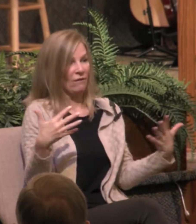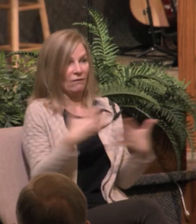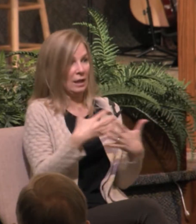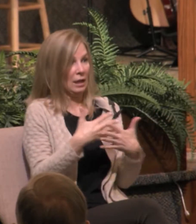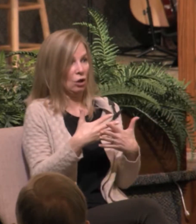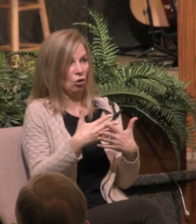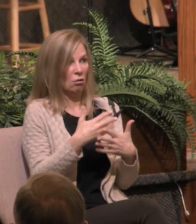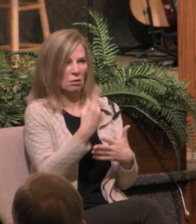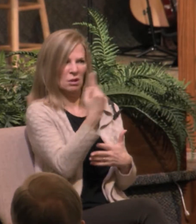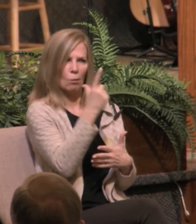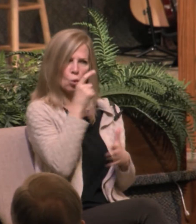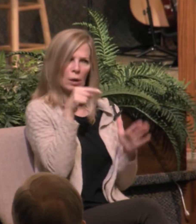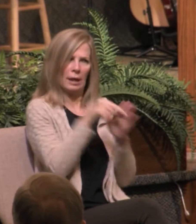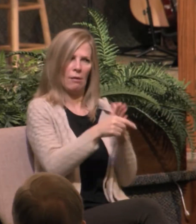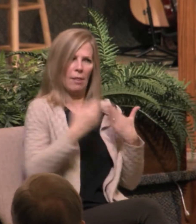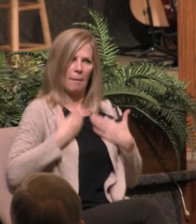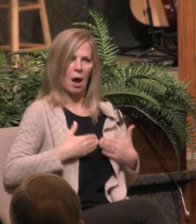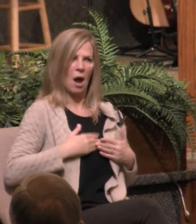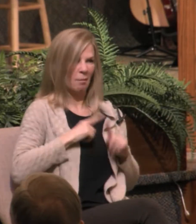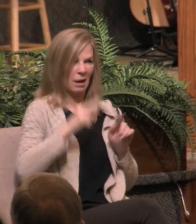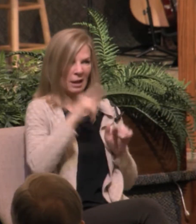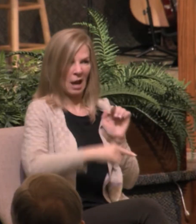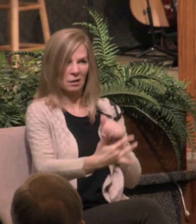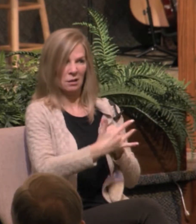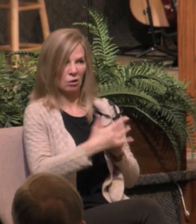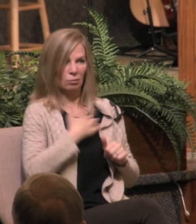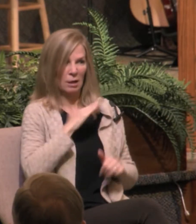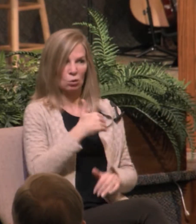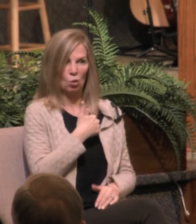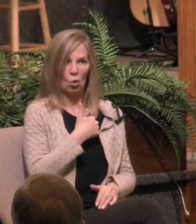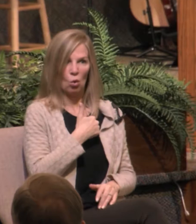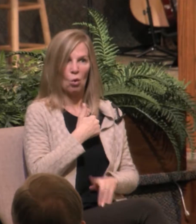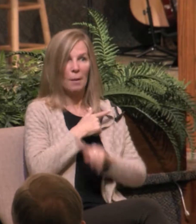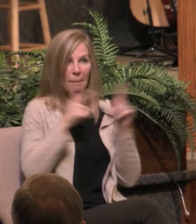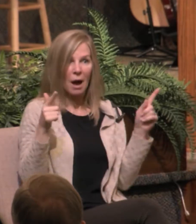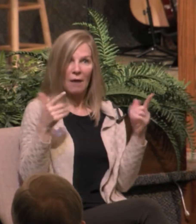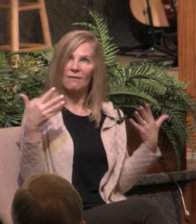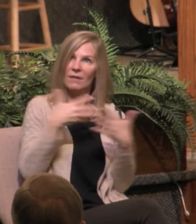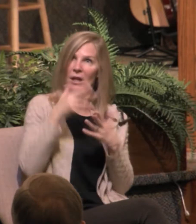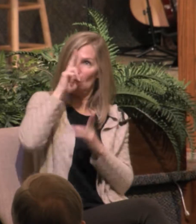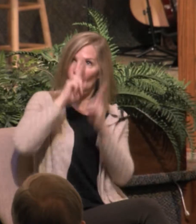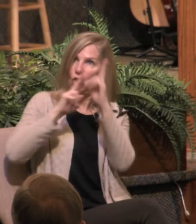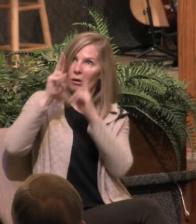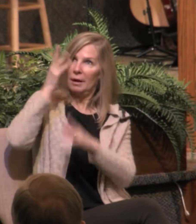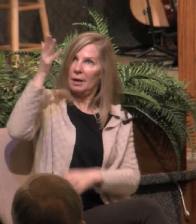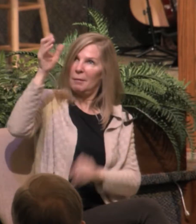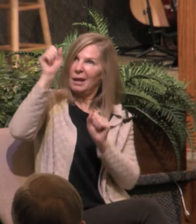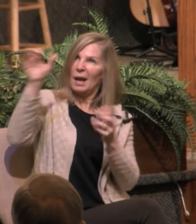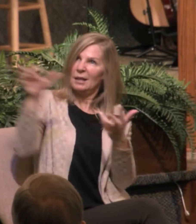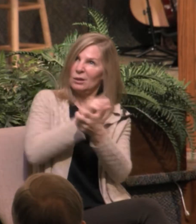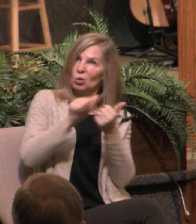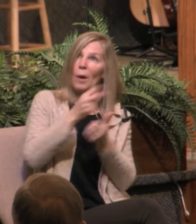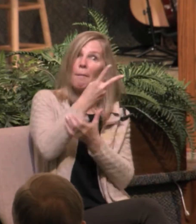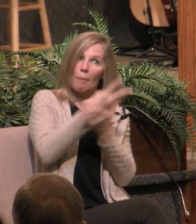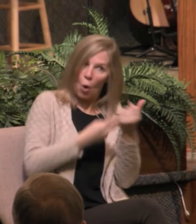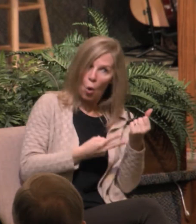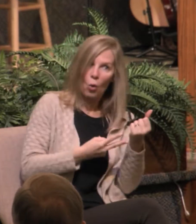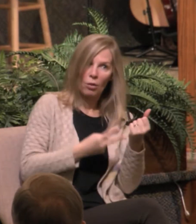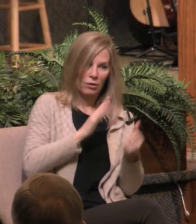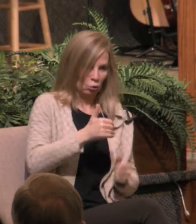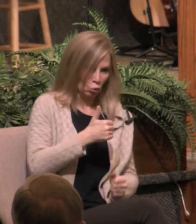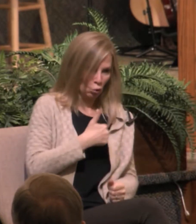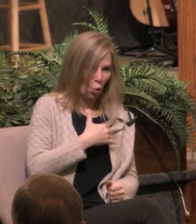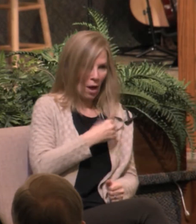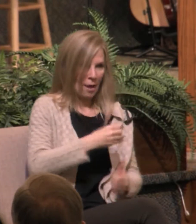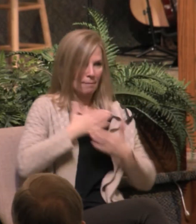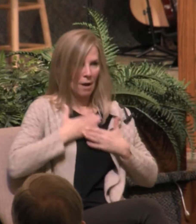Do not fear those who kill the body but are unable to kill the soul, but rather fear him who is able to destroy both soul and body in hell. And that's